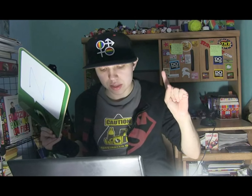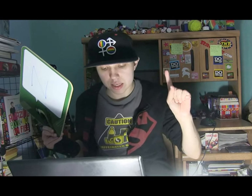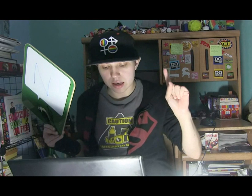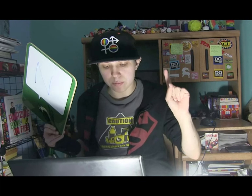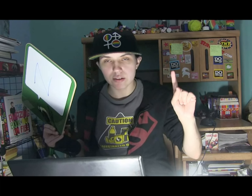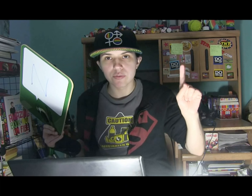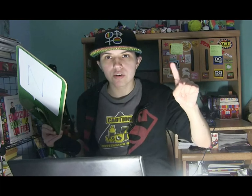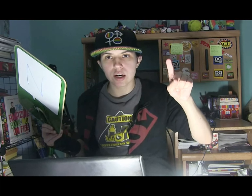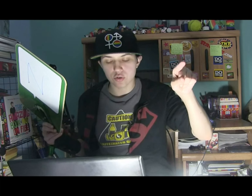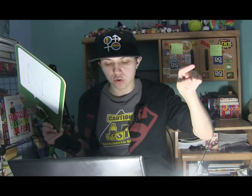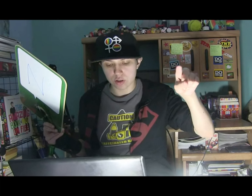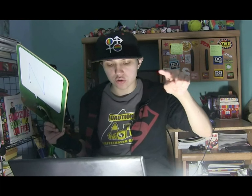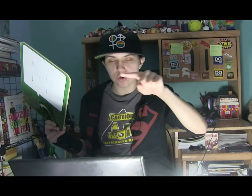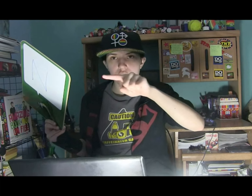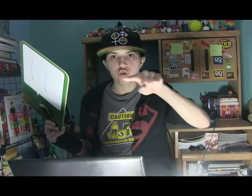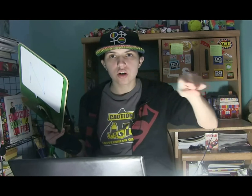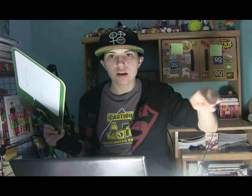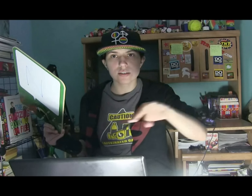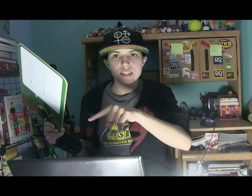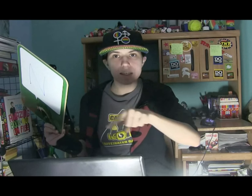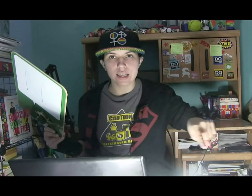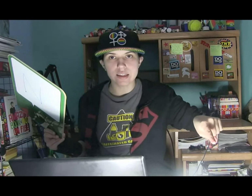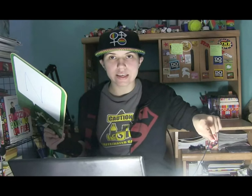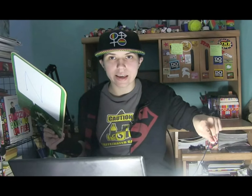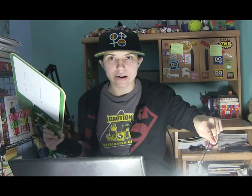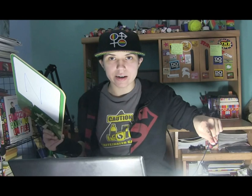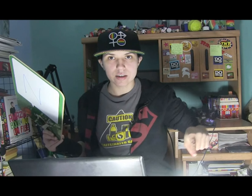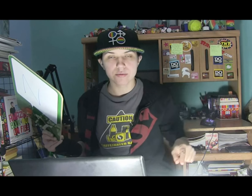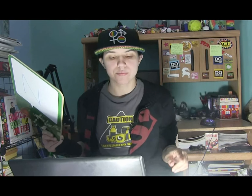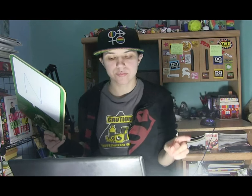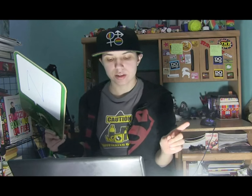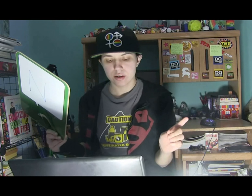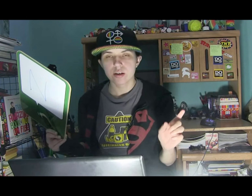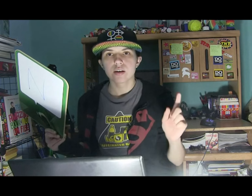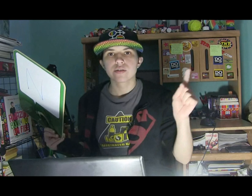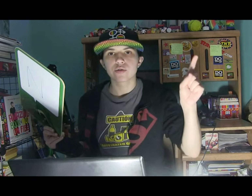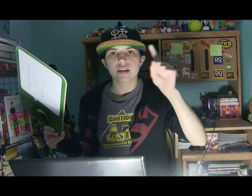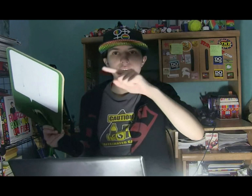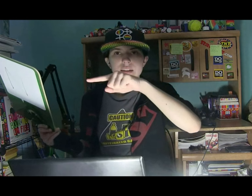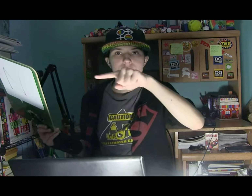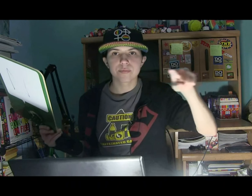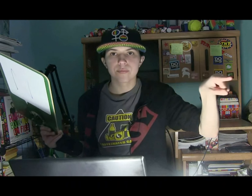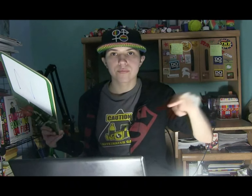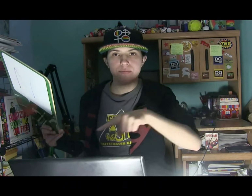the middle finger, and you're going to draw a Z in the air. So yet again,